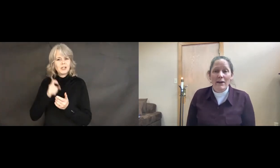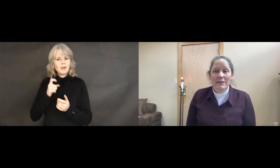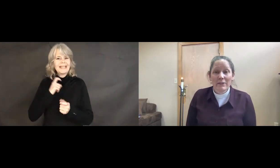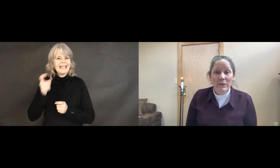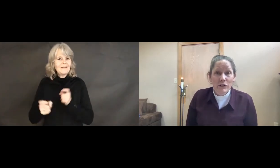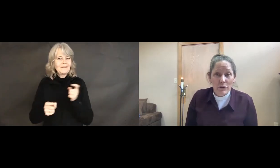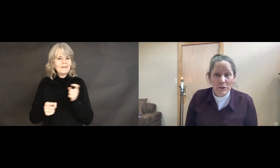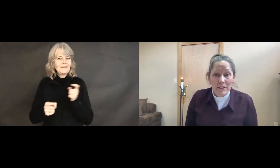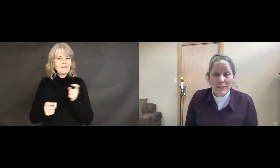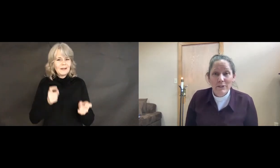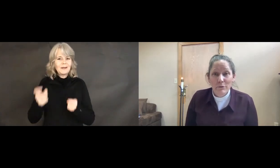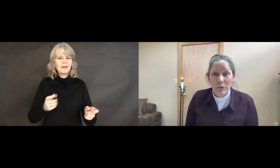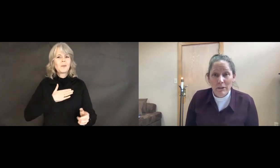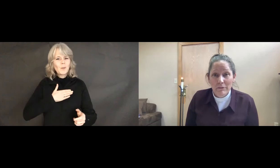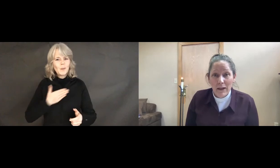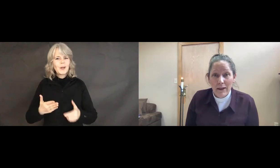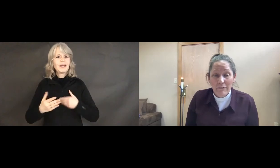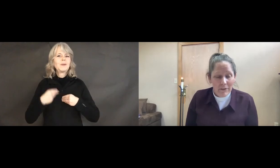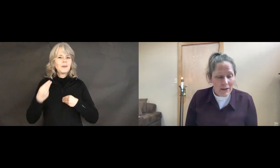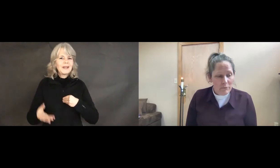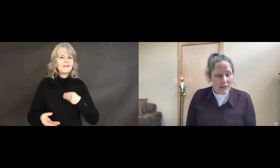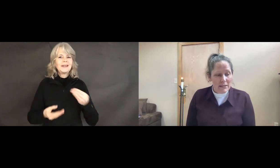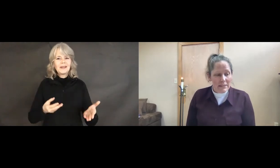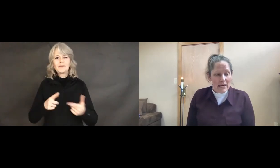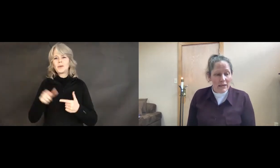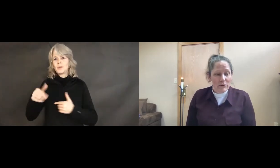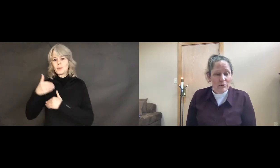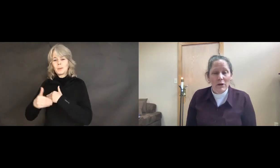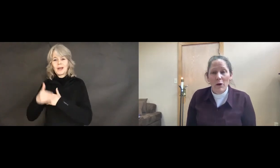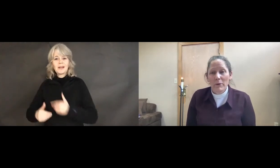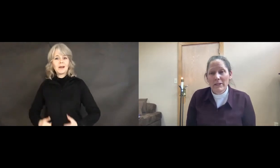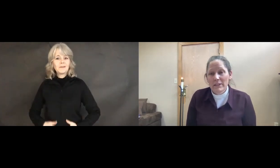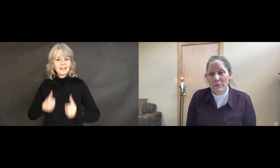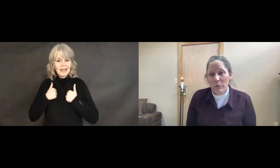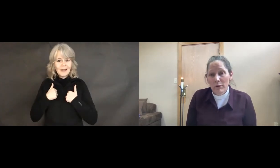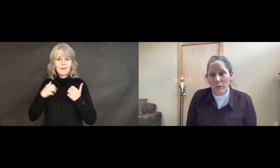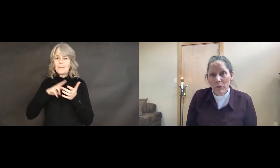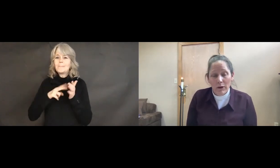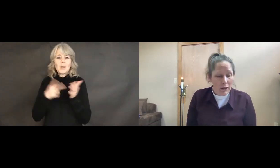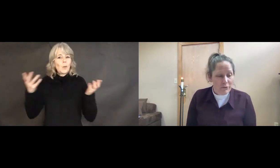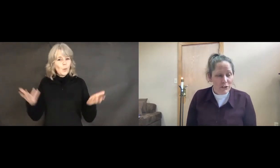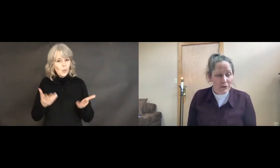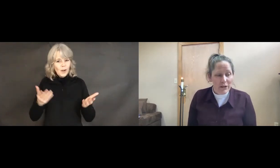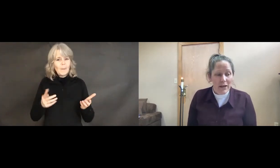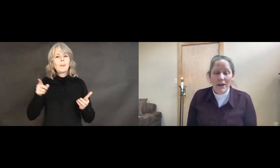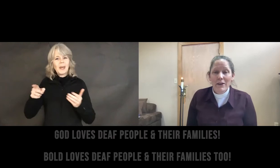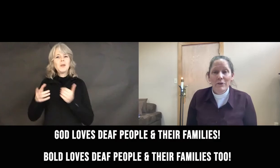And giving generously to Bread of Life means that you are helping to support the work of sharing the